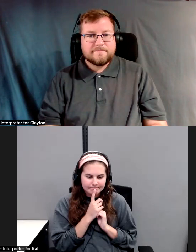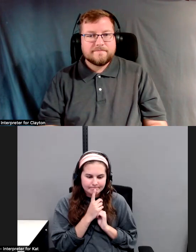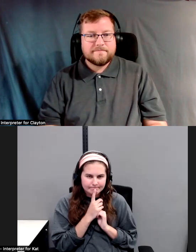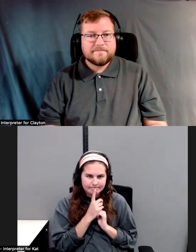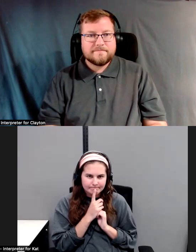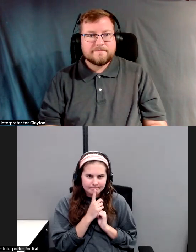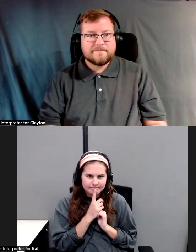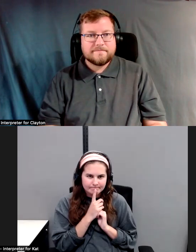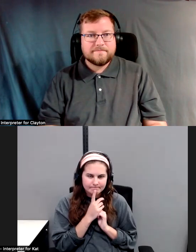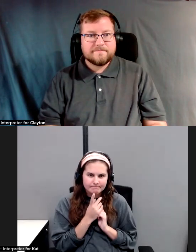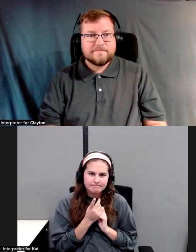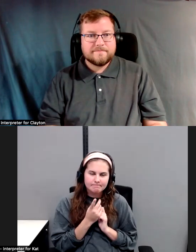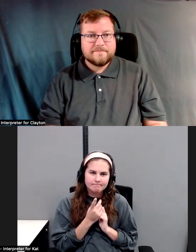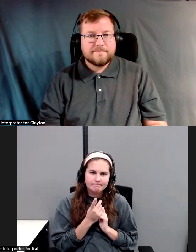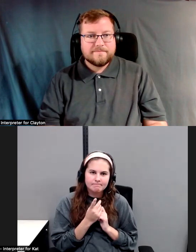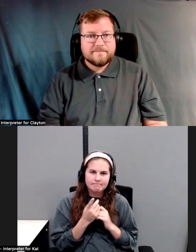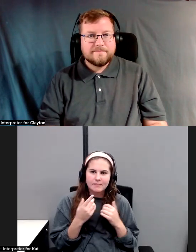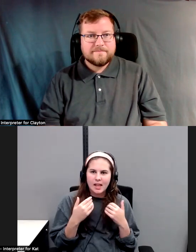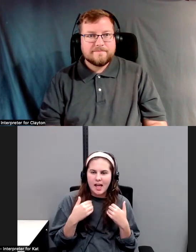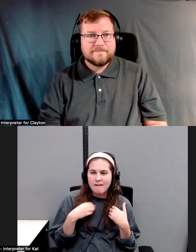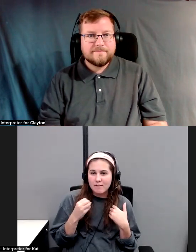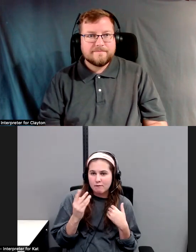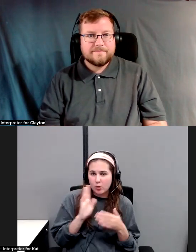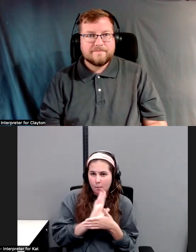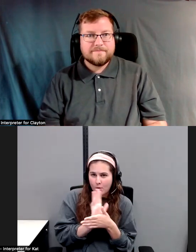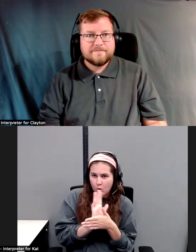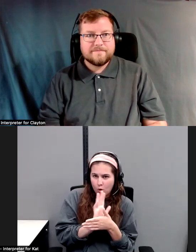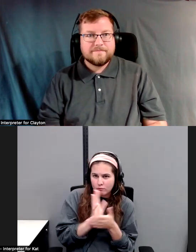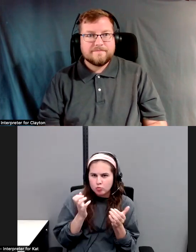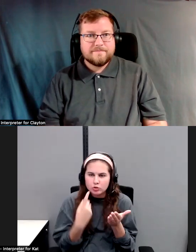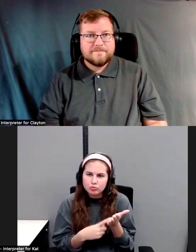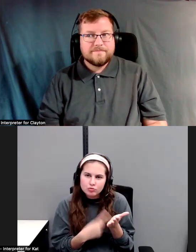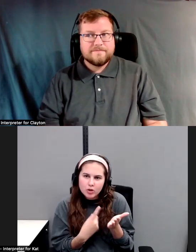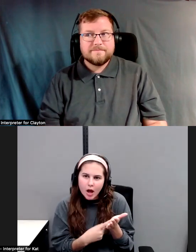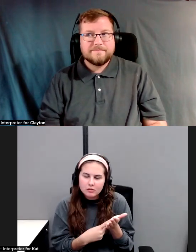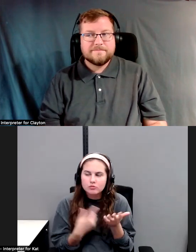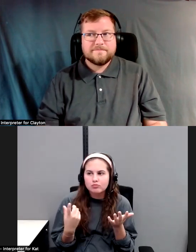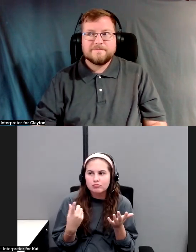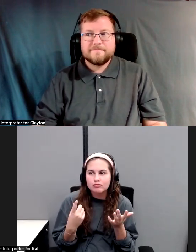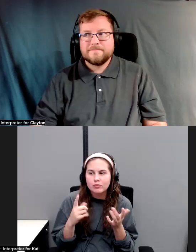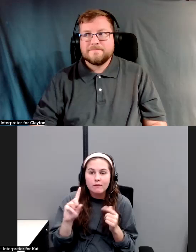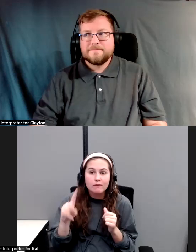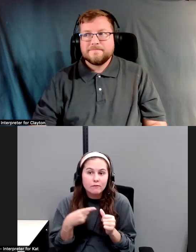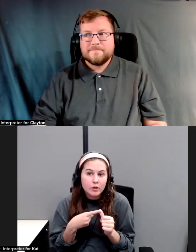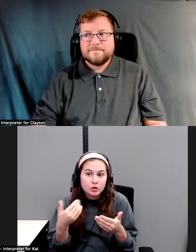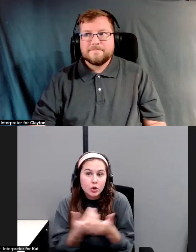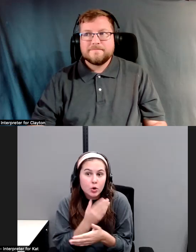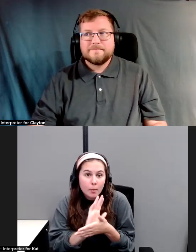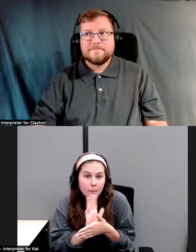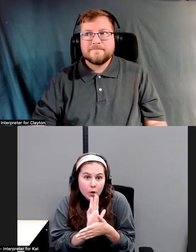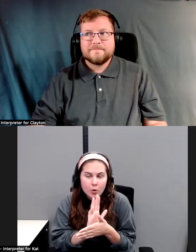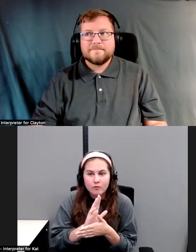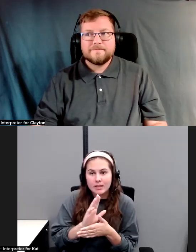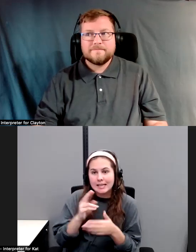Let's talk about, I have a couple of movies. So first of all, let's talk about the new movie that just came out, Hint and